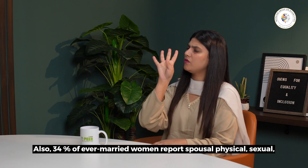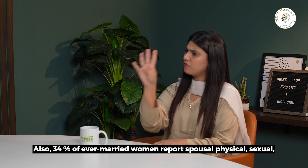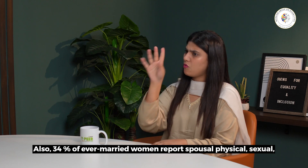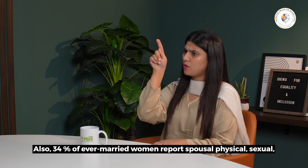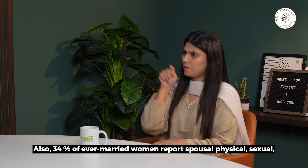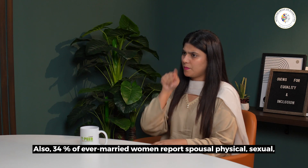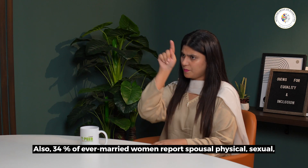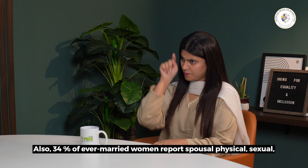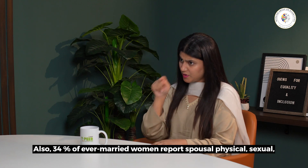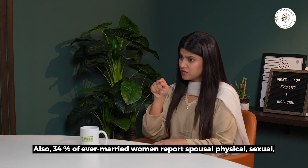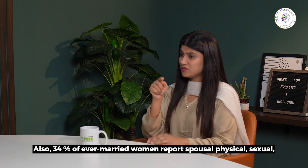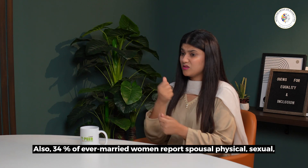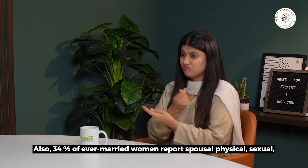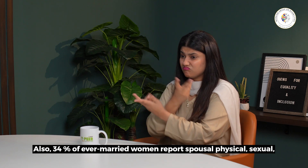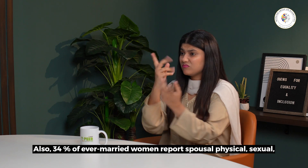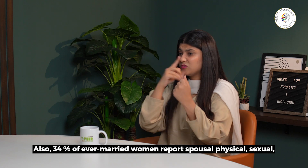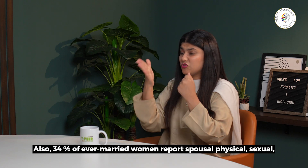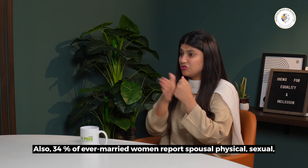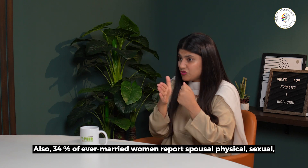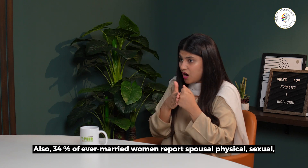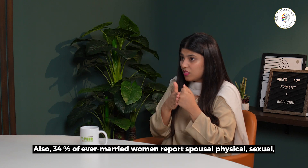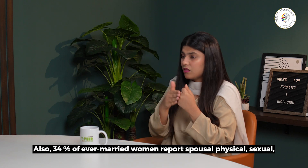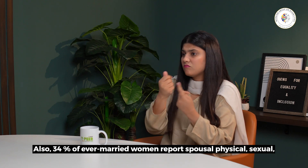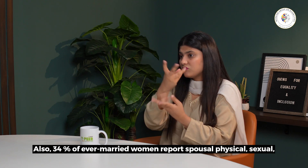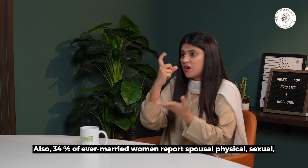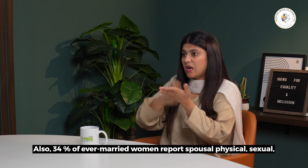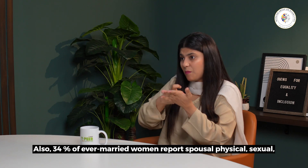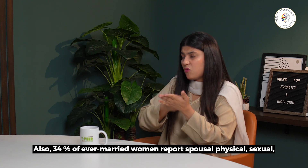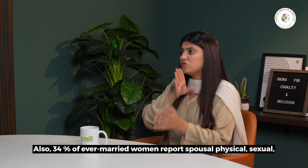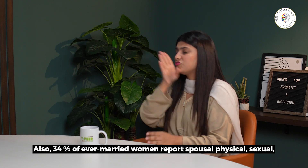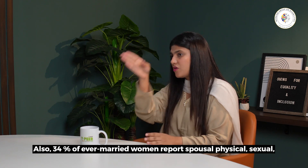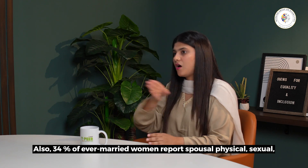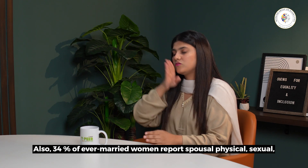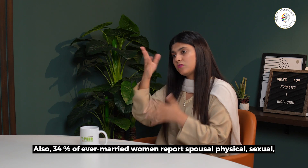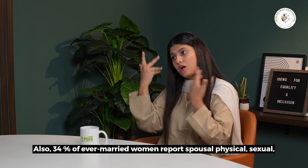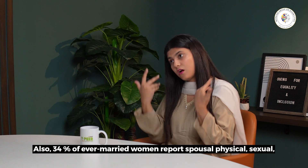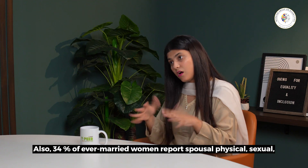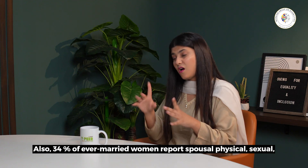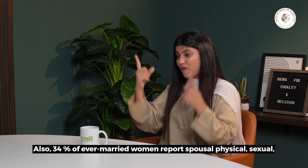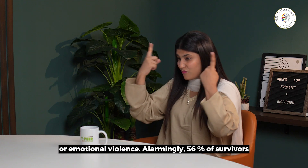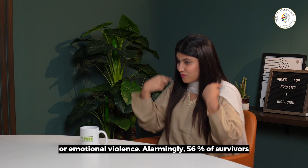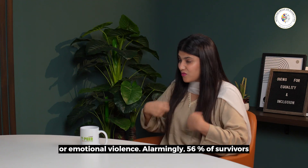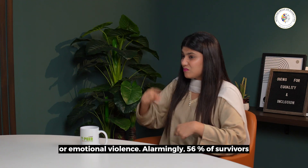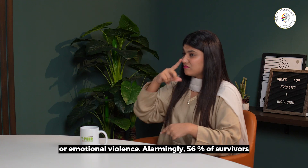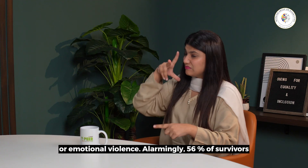Also, 34% of ever married women report spousal physical, sexual, and emotional